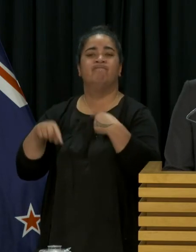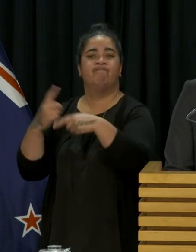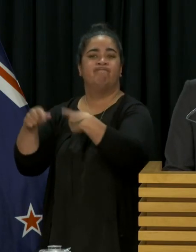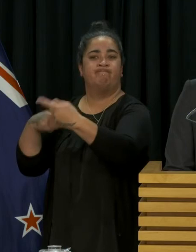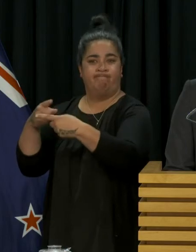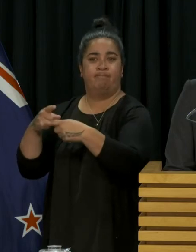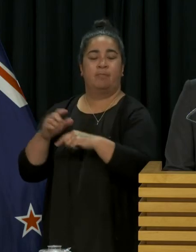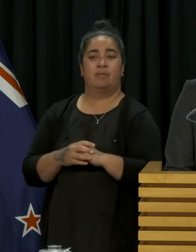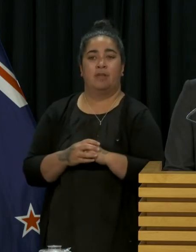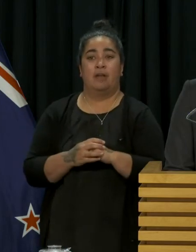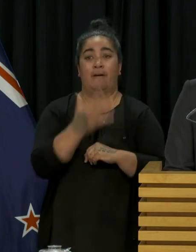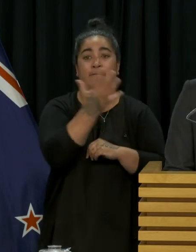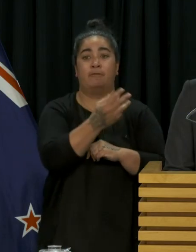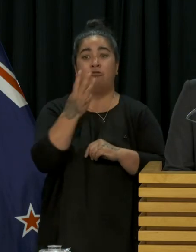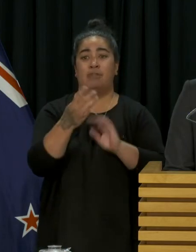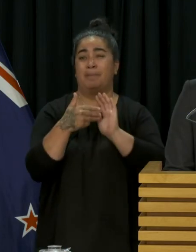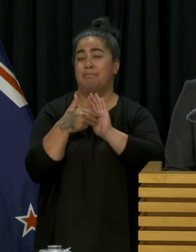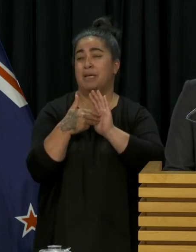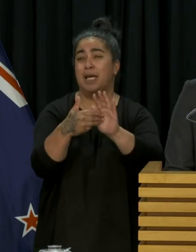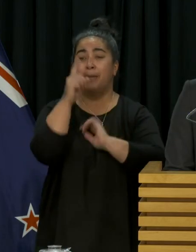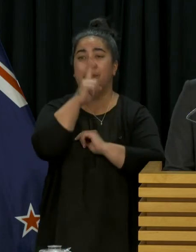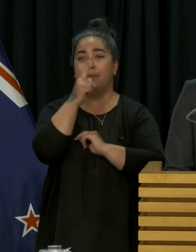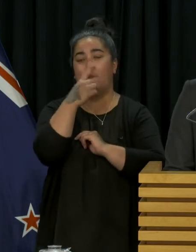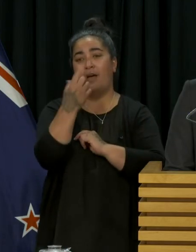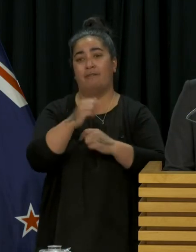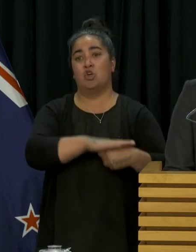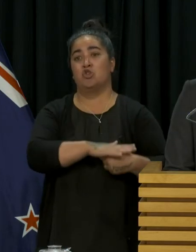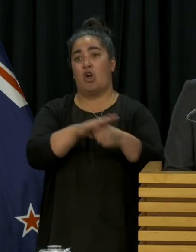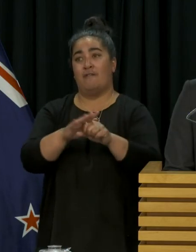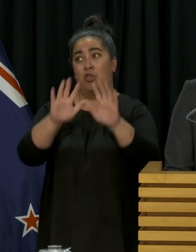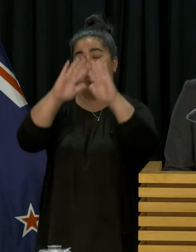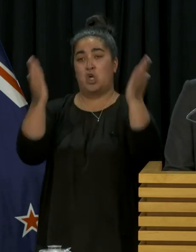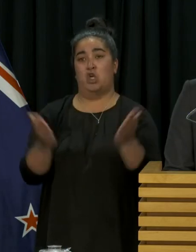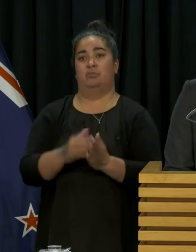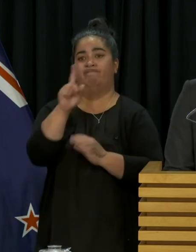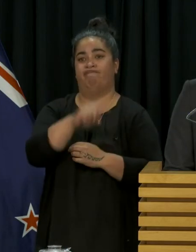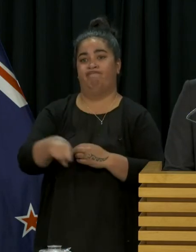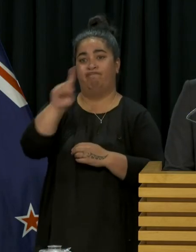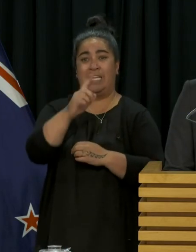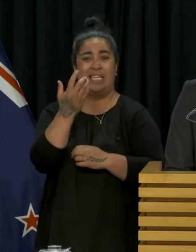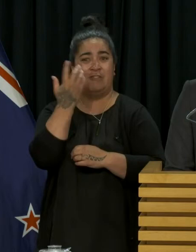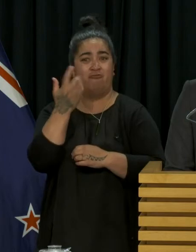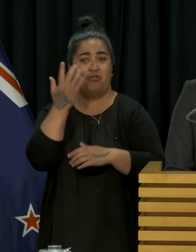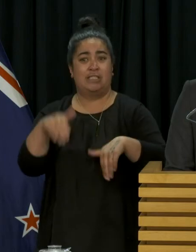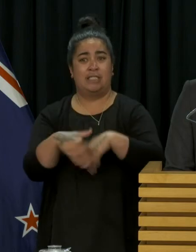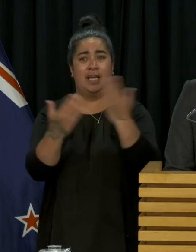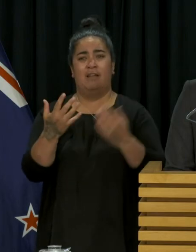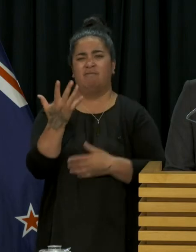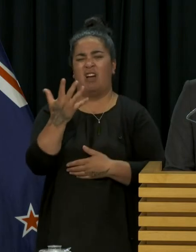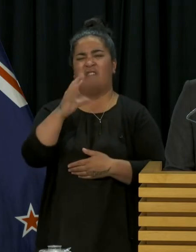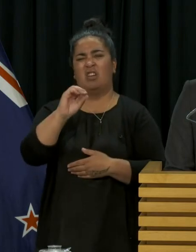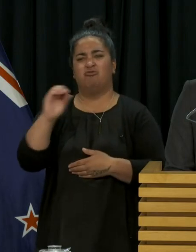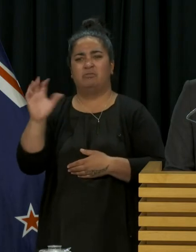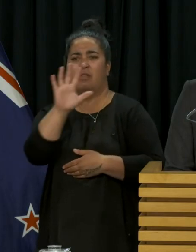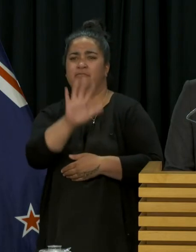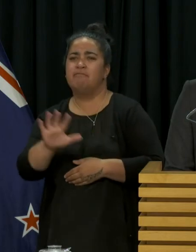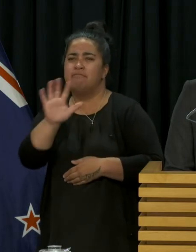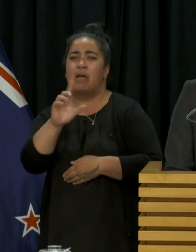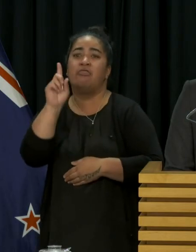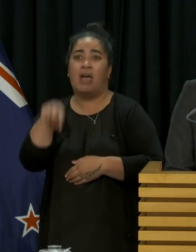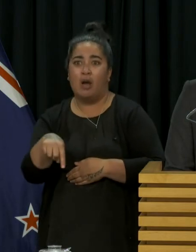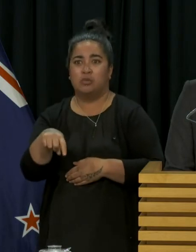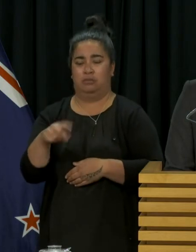over 53 million cases worldwide. The case tally is increasing by around 500,000 a day.